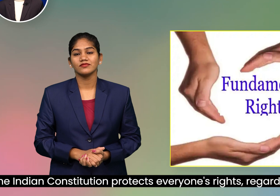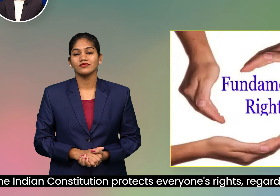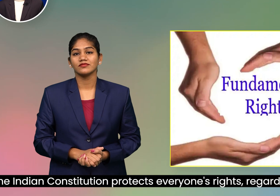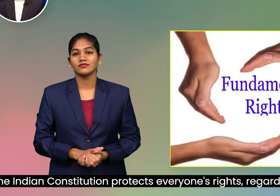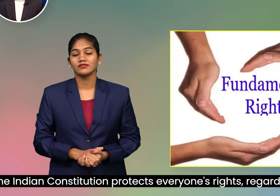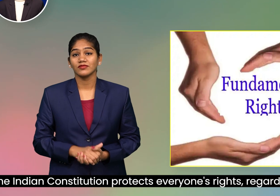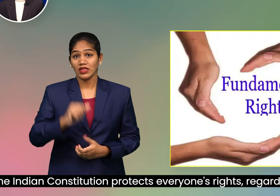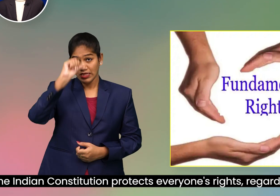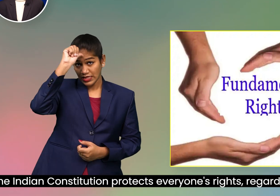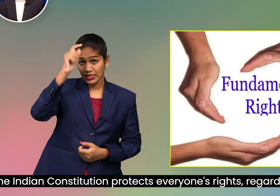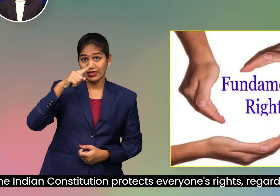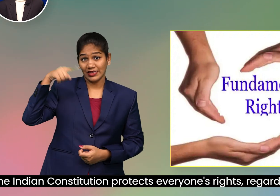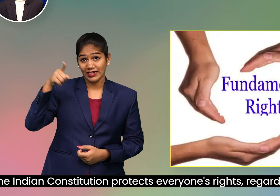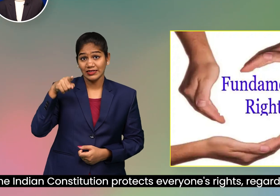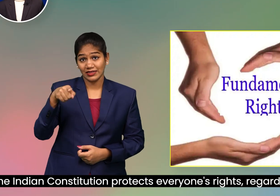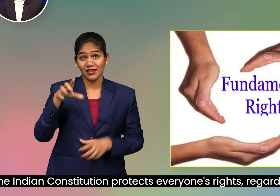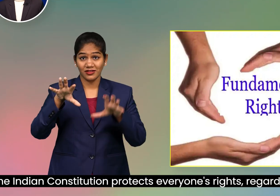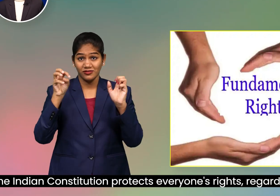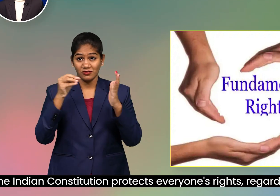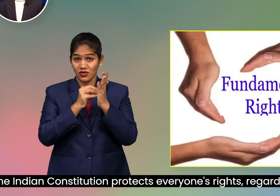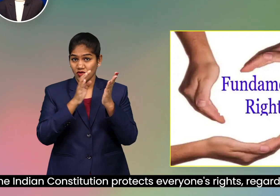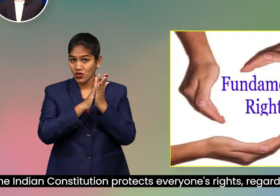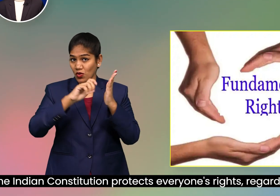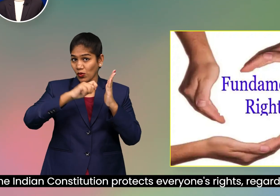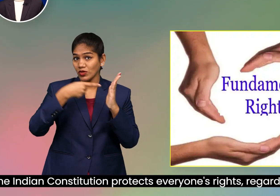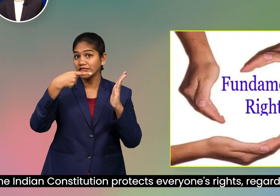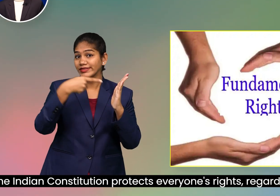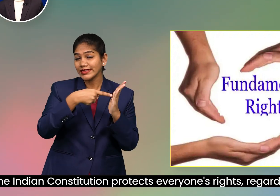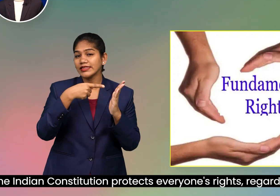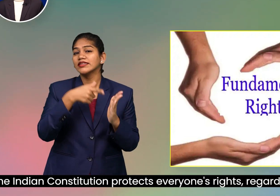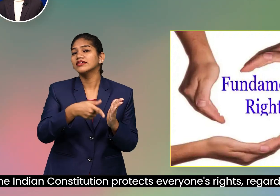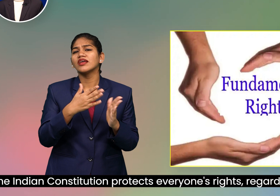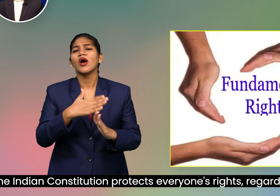The Indian Constitution protects everyone's rights,